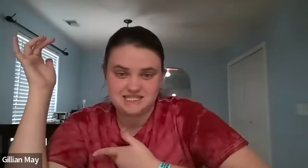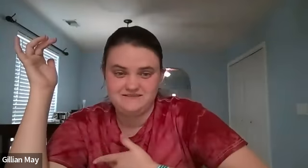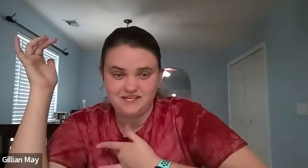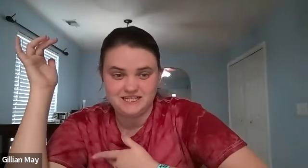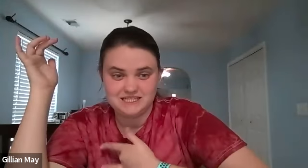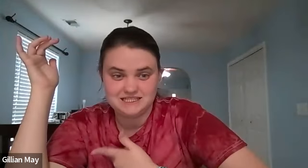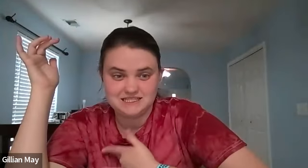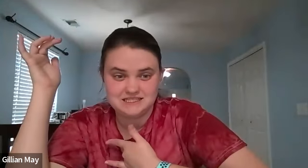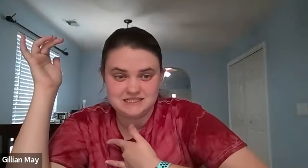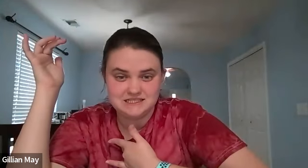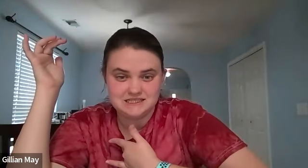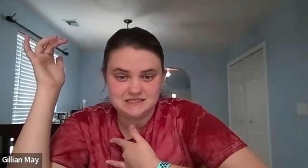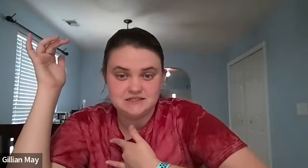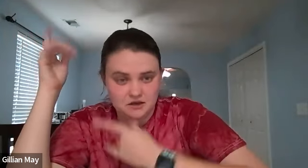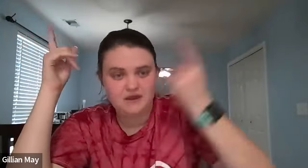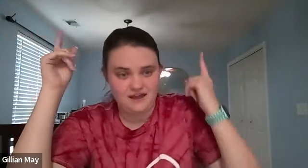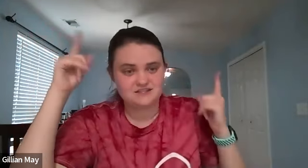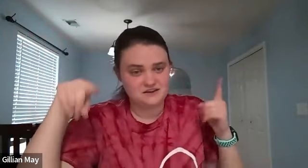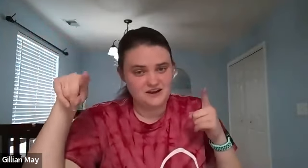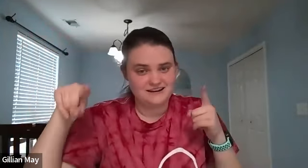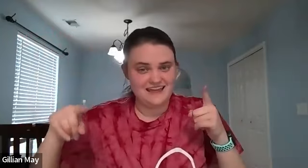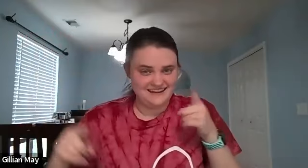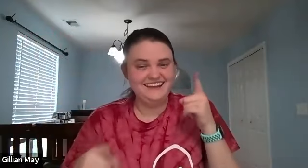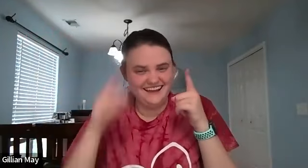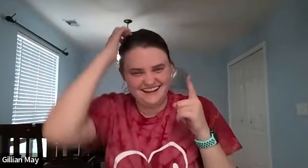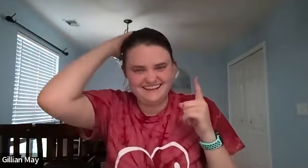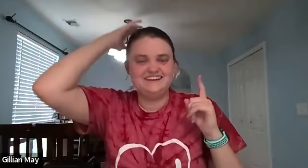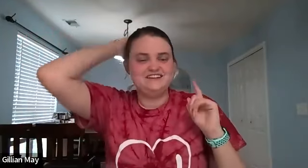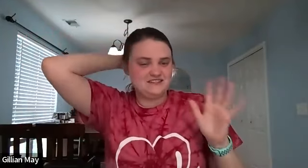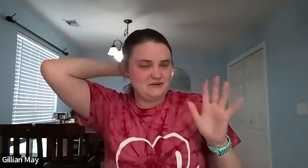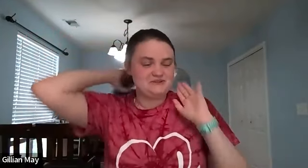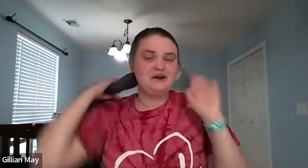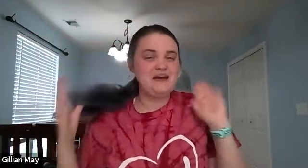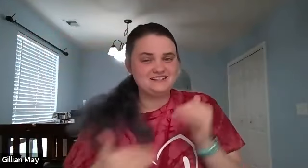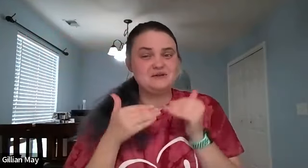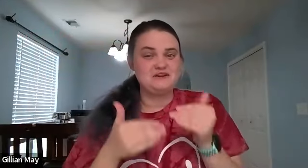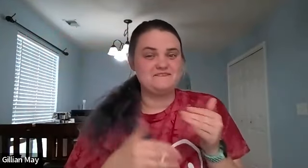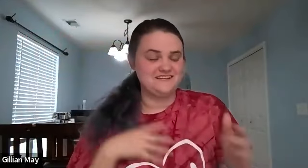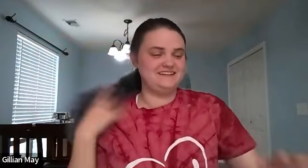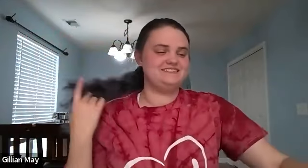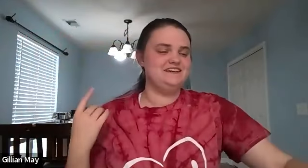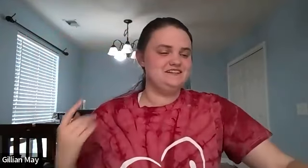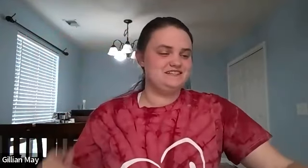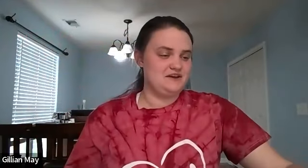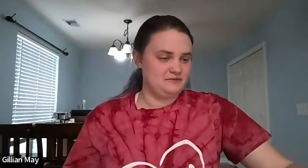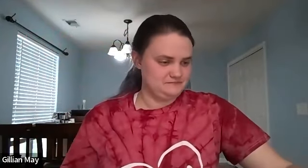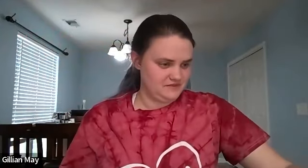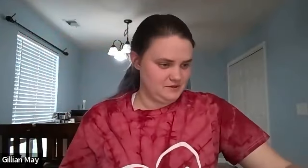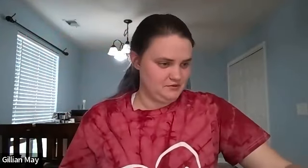like feelings? Okay, I saw a nodded head. So we'll go ahead and start with our feelings. So let me pull